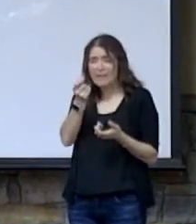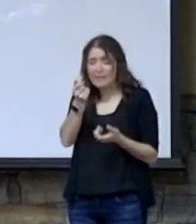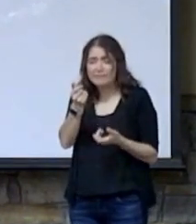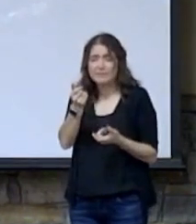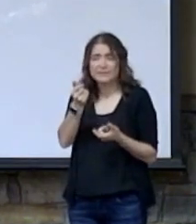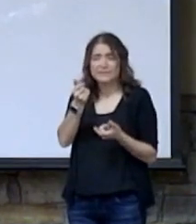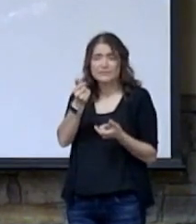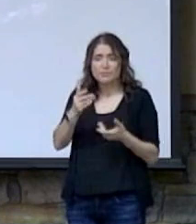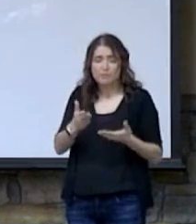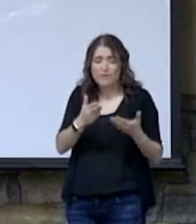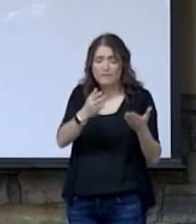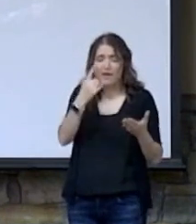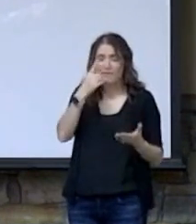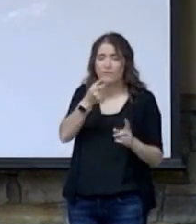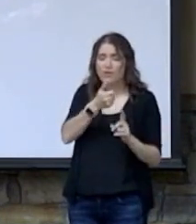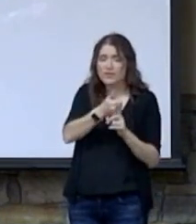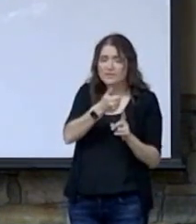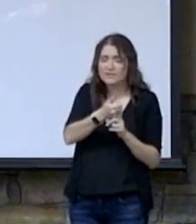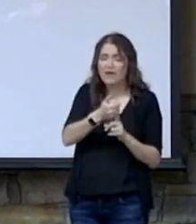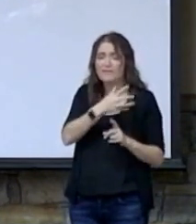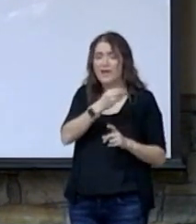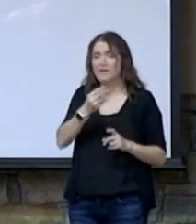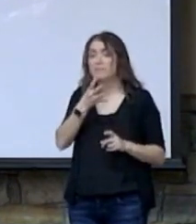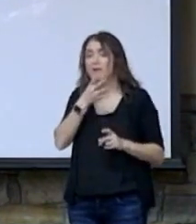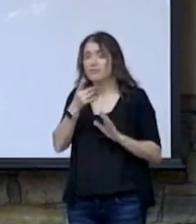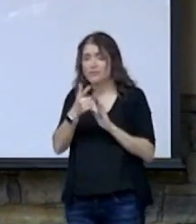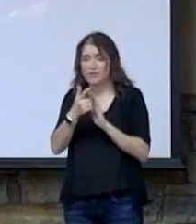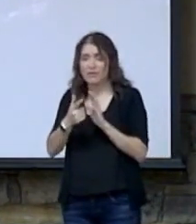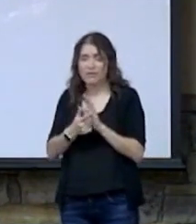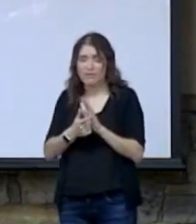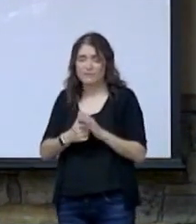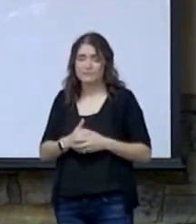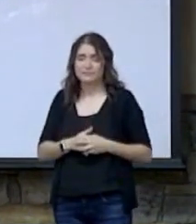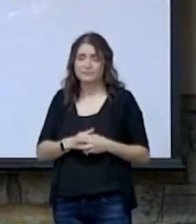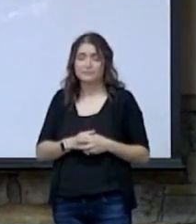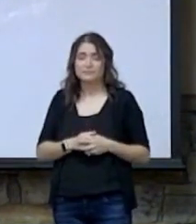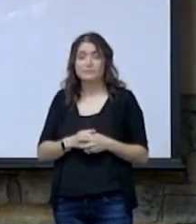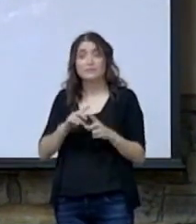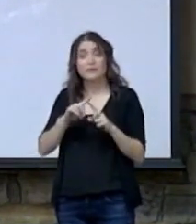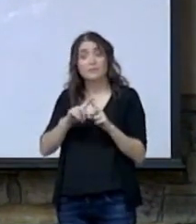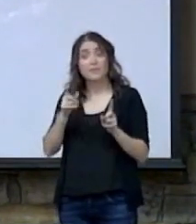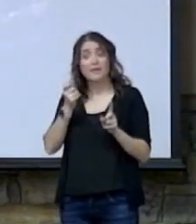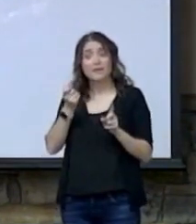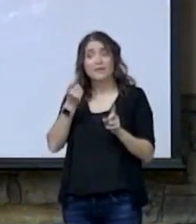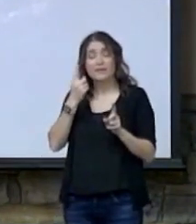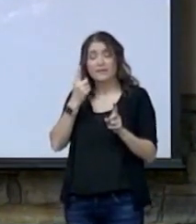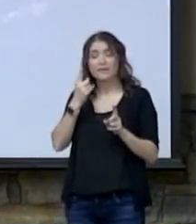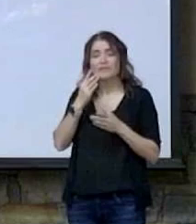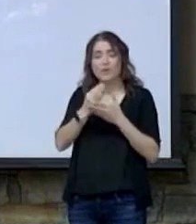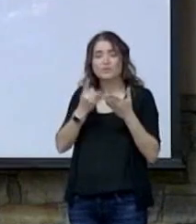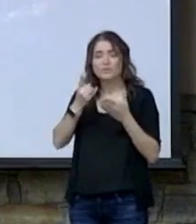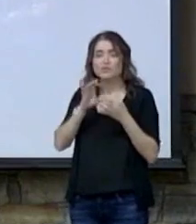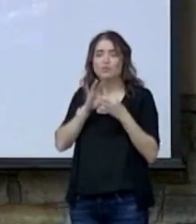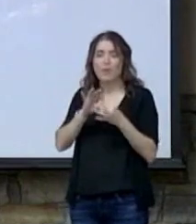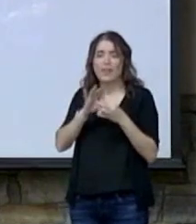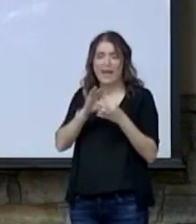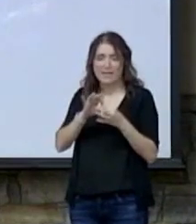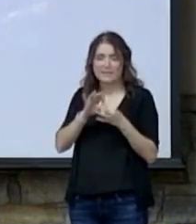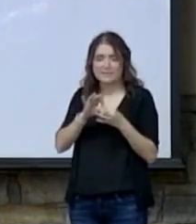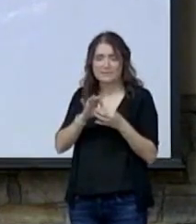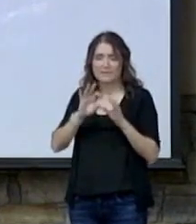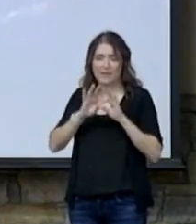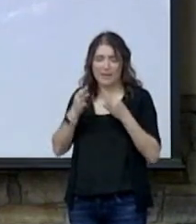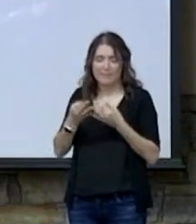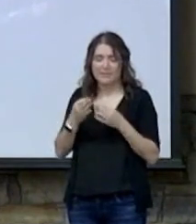much less for her mother-in-law that was with her as well. But you see, there was someone that she was related to, a man named